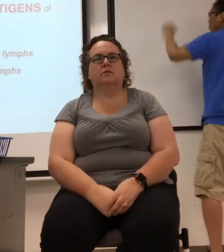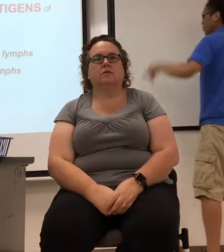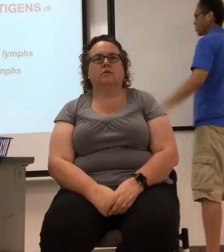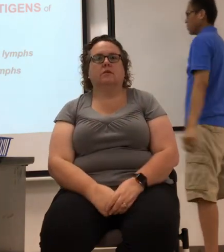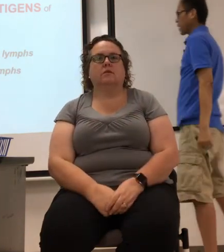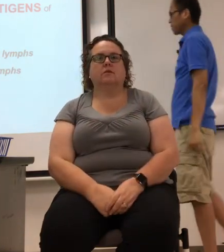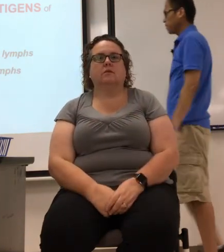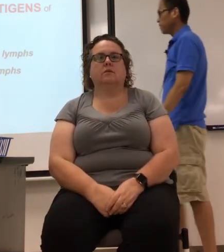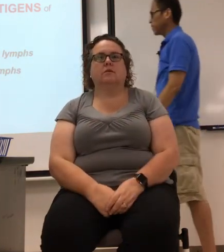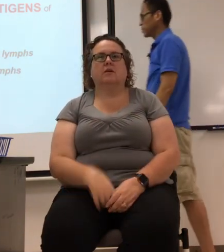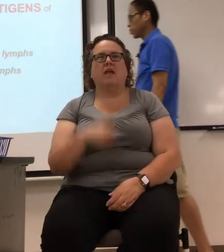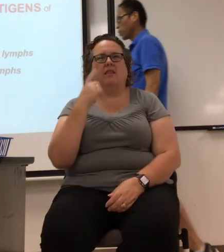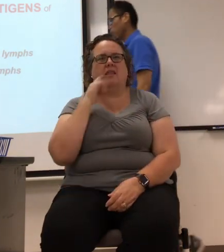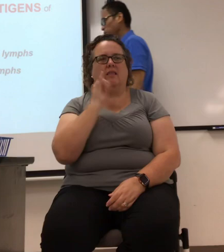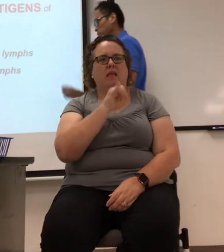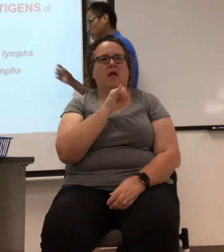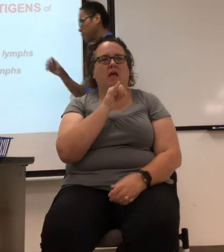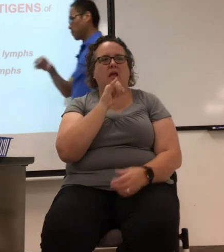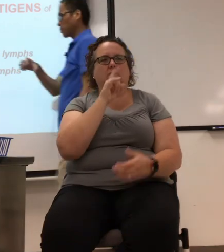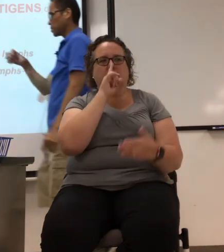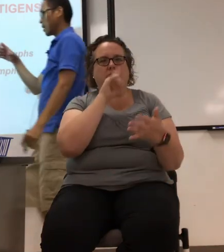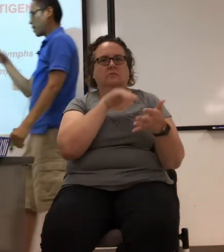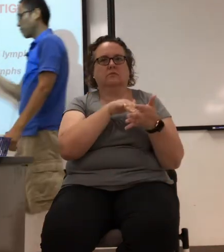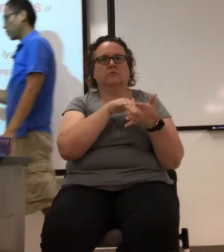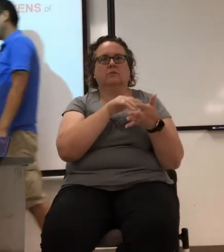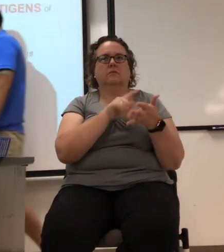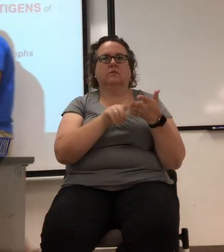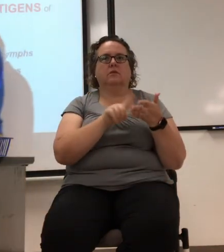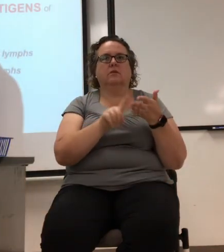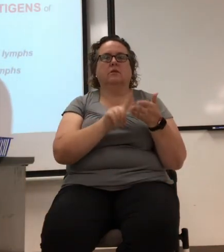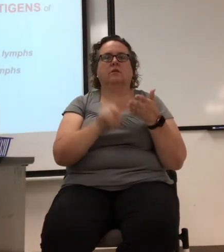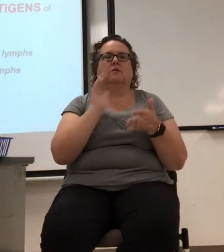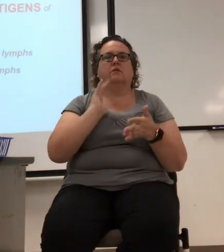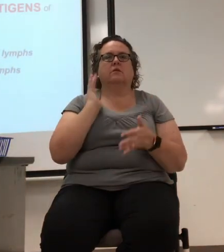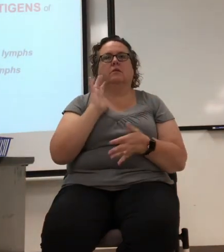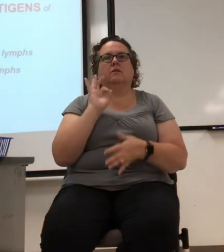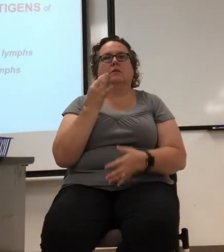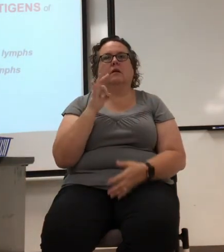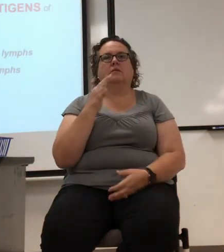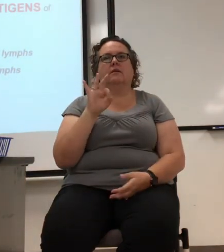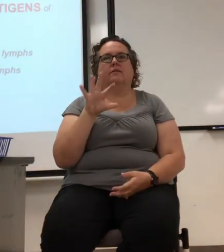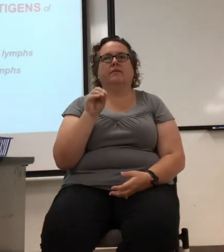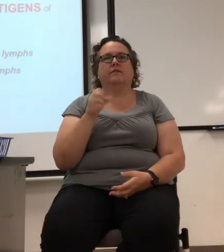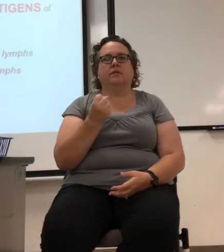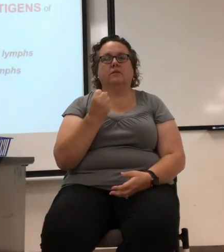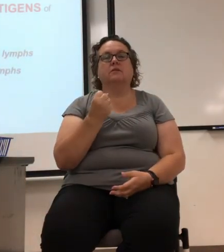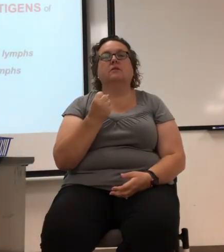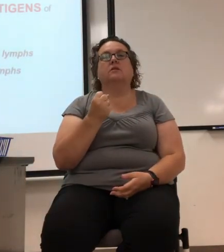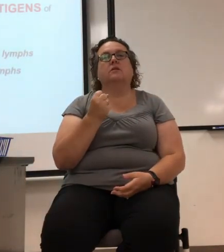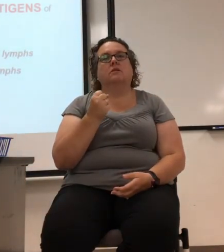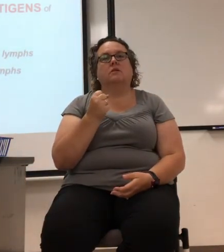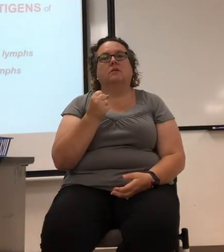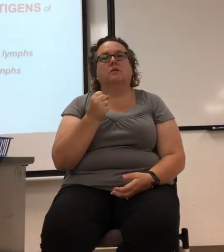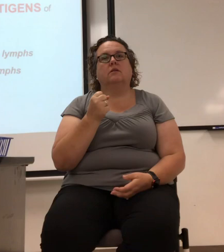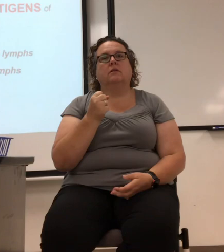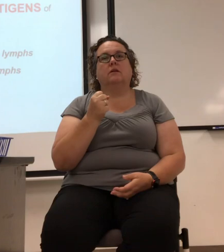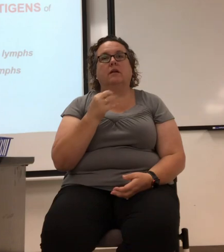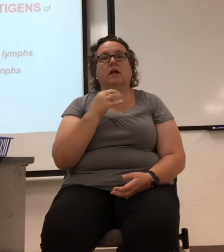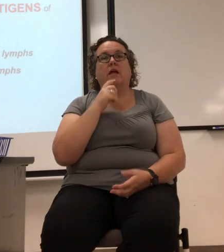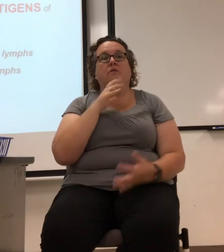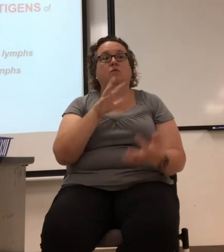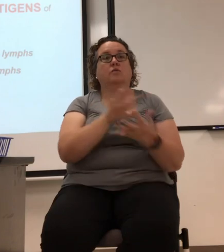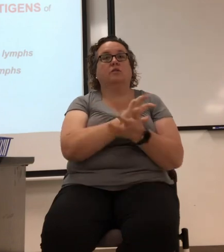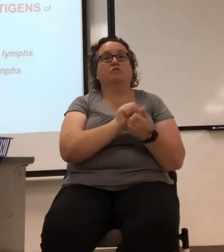I think that work was done back in the 50s, where if you take the bursa out of birds, you destroy their